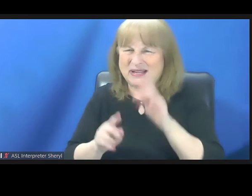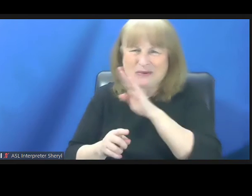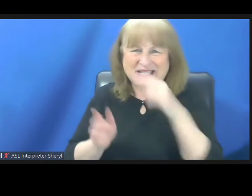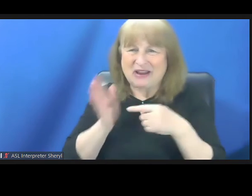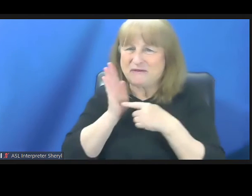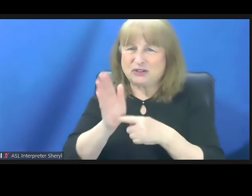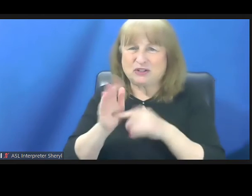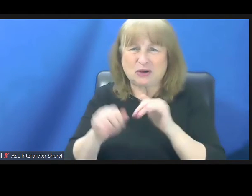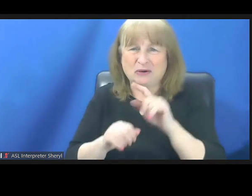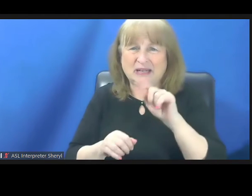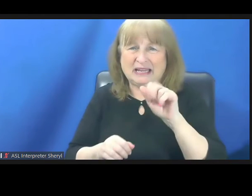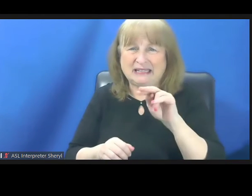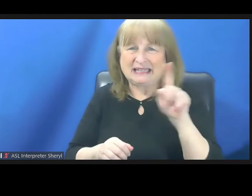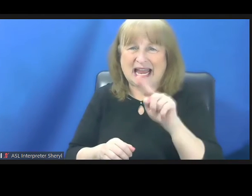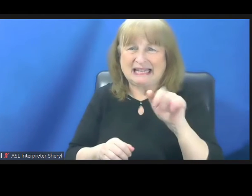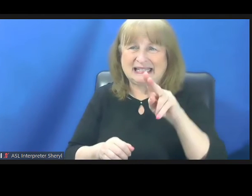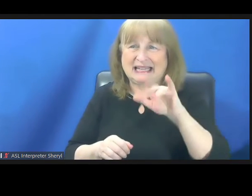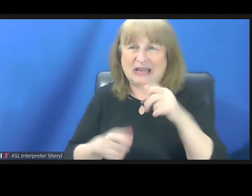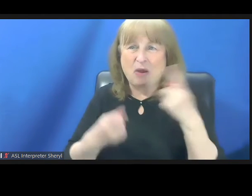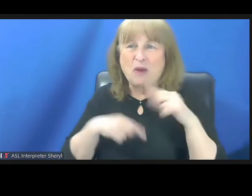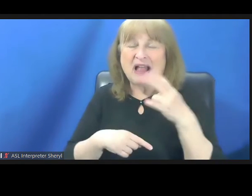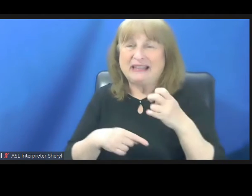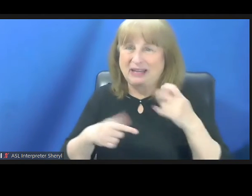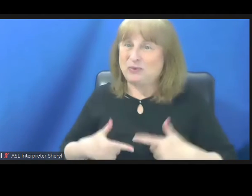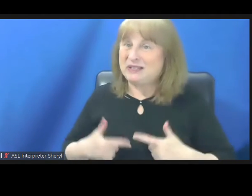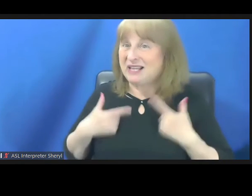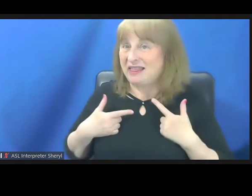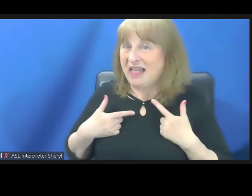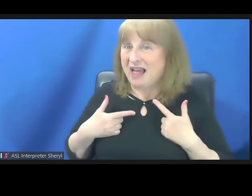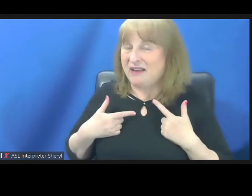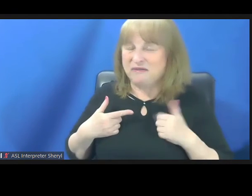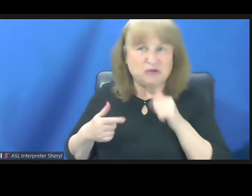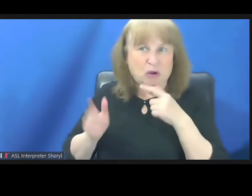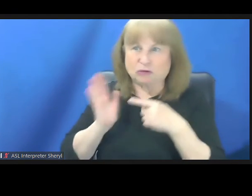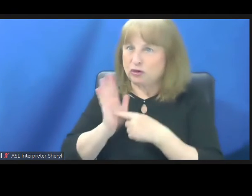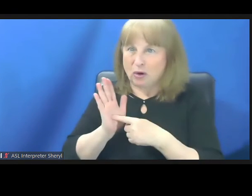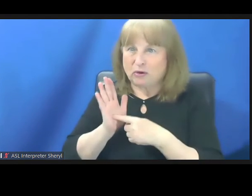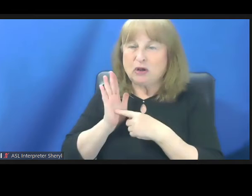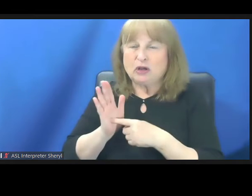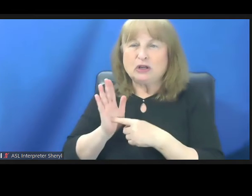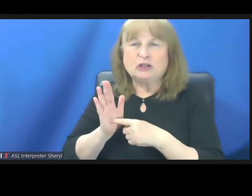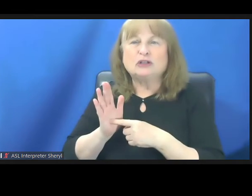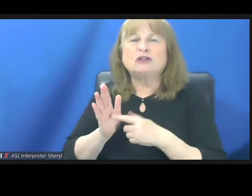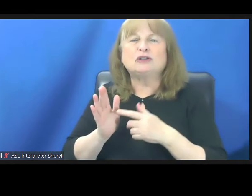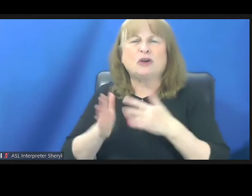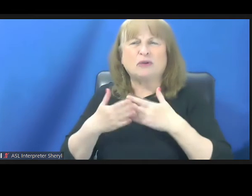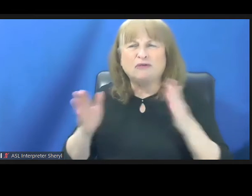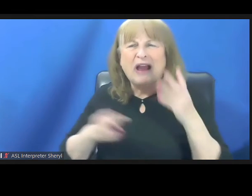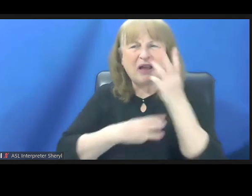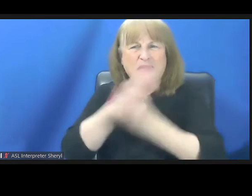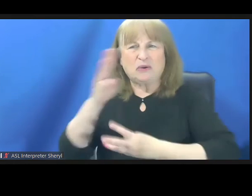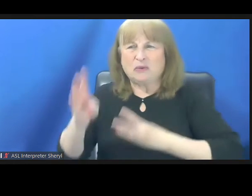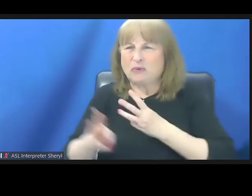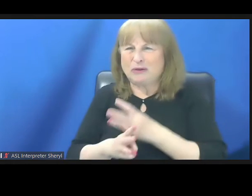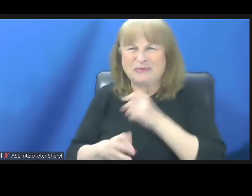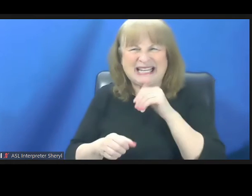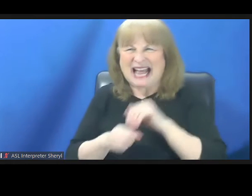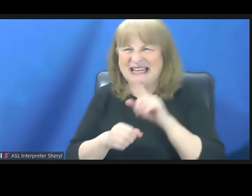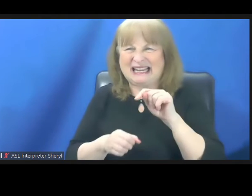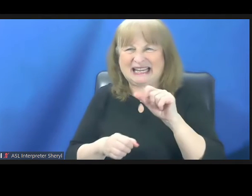in Tanzania while he was alive. Mm. Because he said, don't show it. Show it worldwide, but don't show it in Tanzania, because